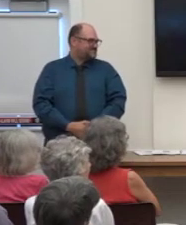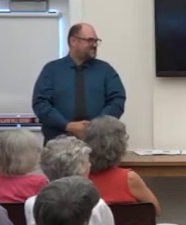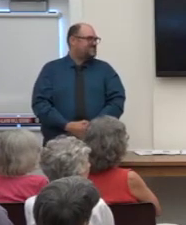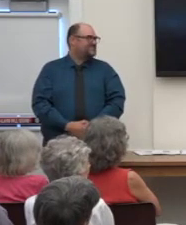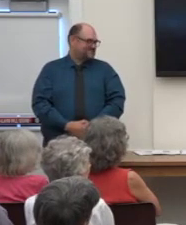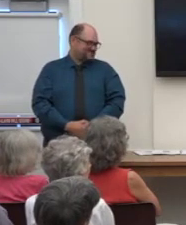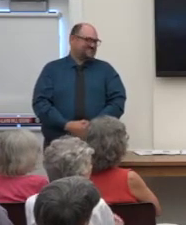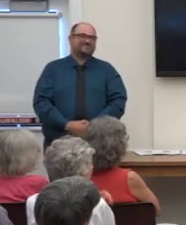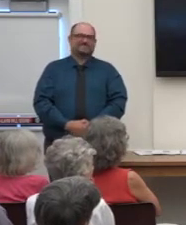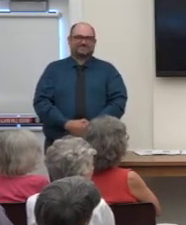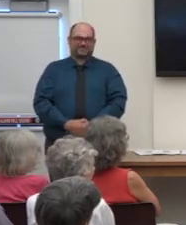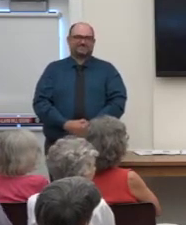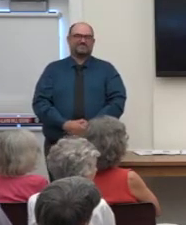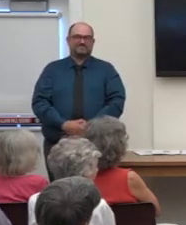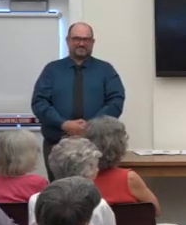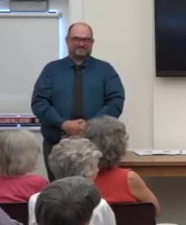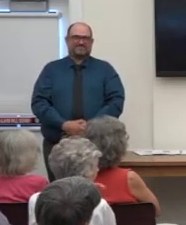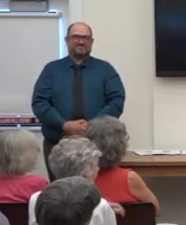Clam.